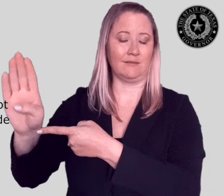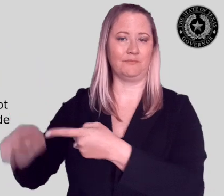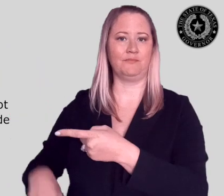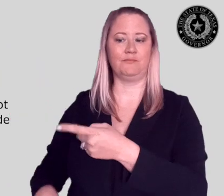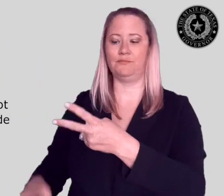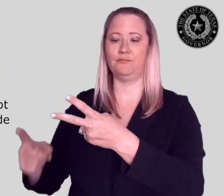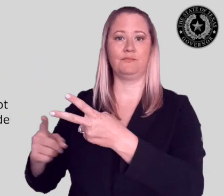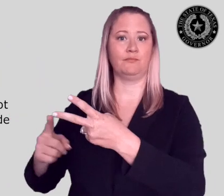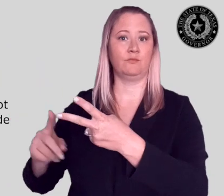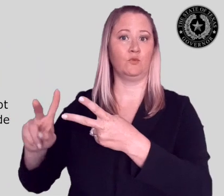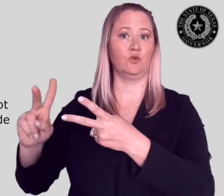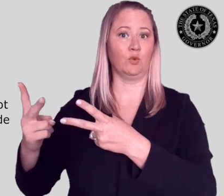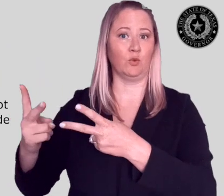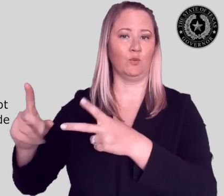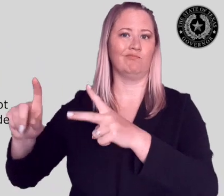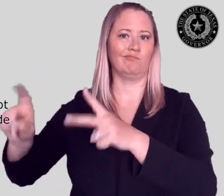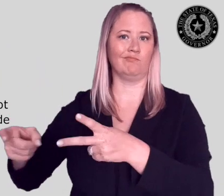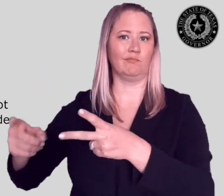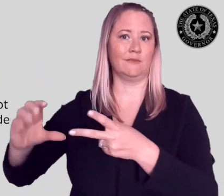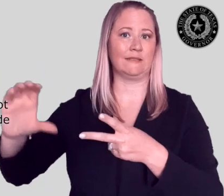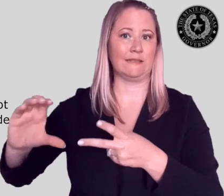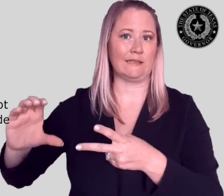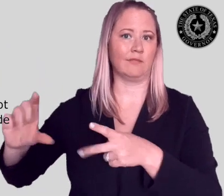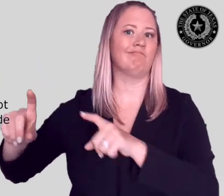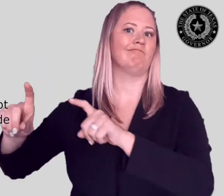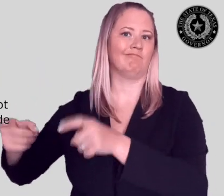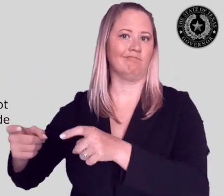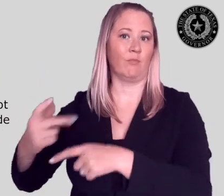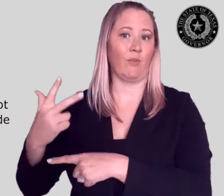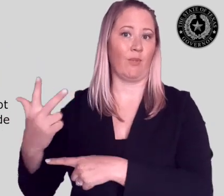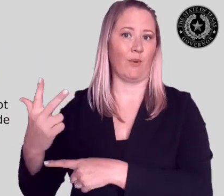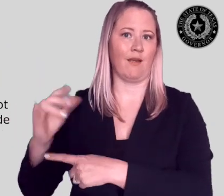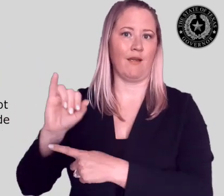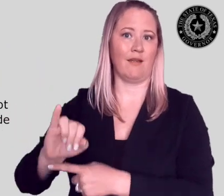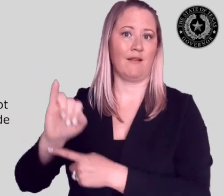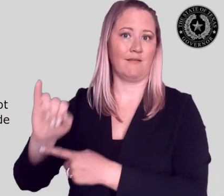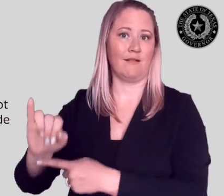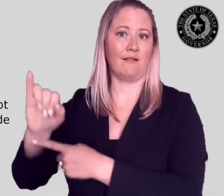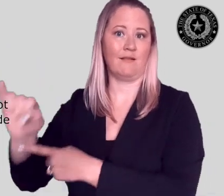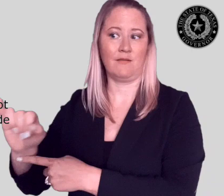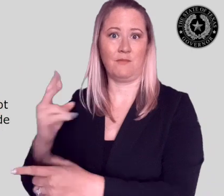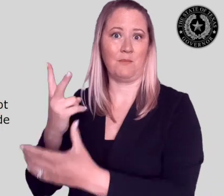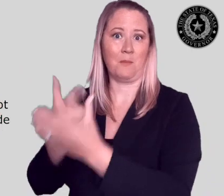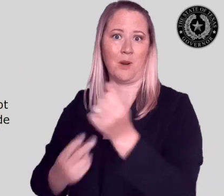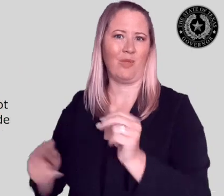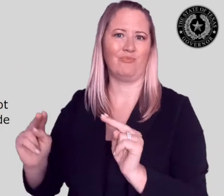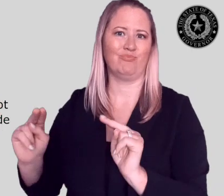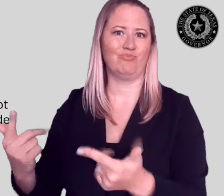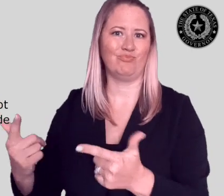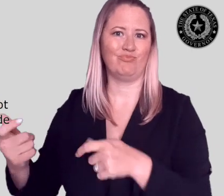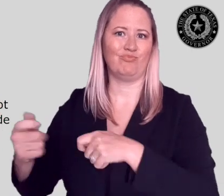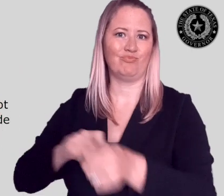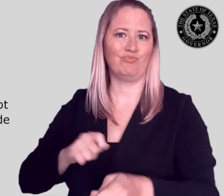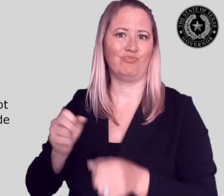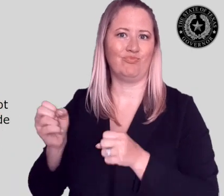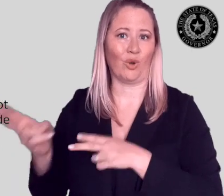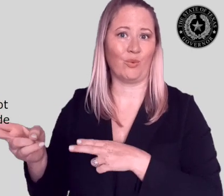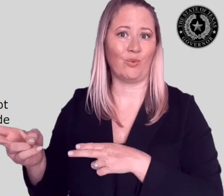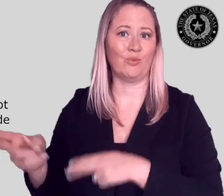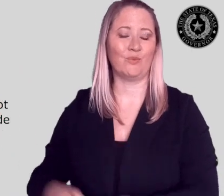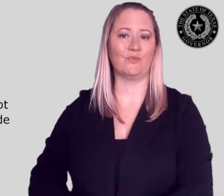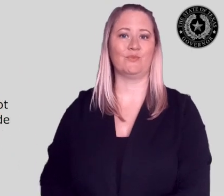Executive Order GA34, but does not otherwise supersede Executive Orders GA10,